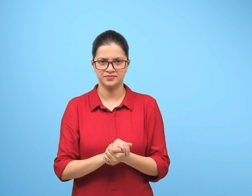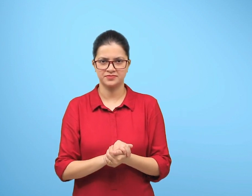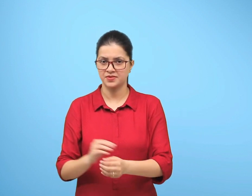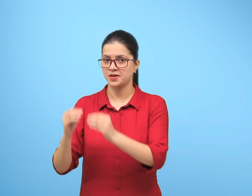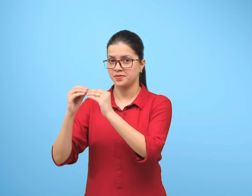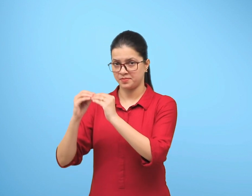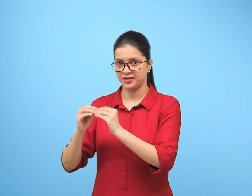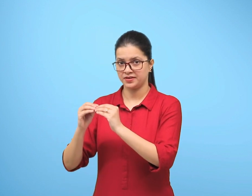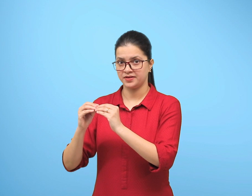B.